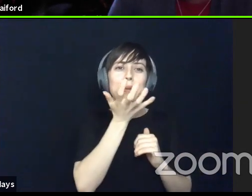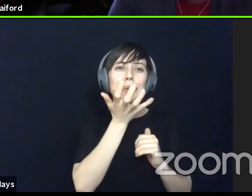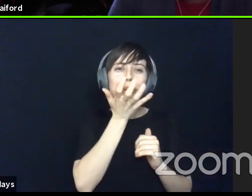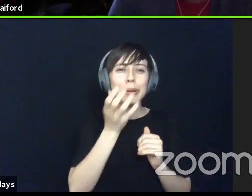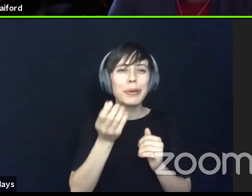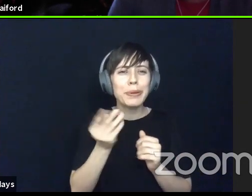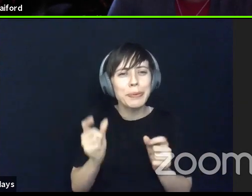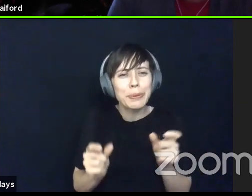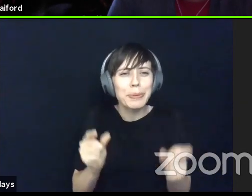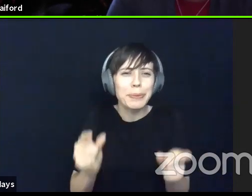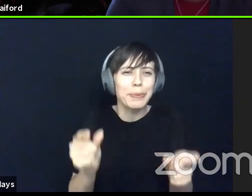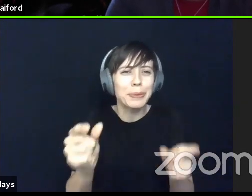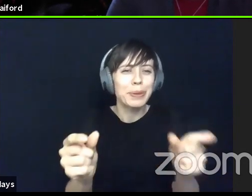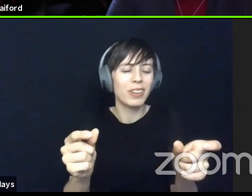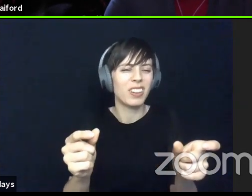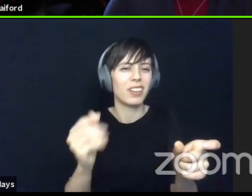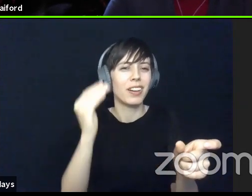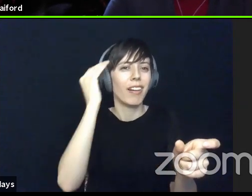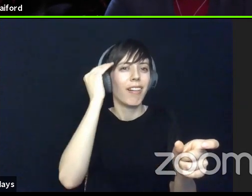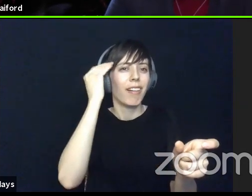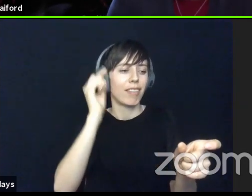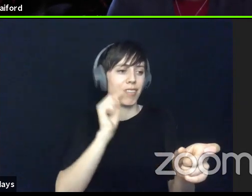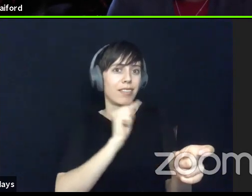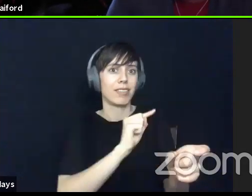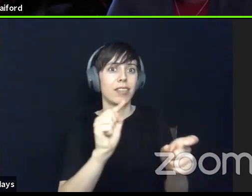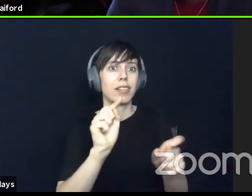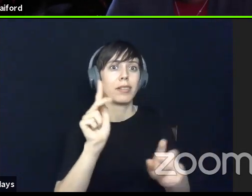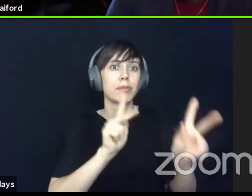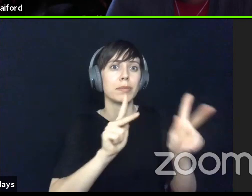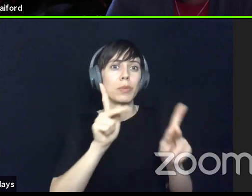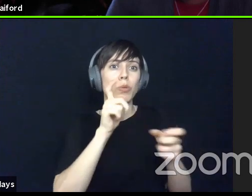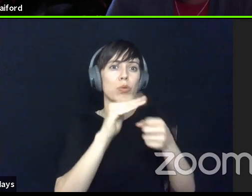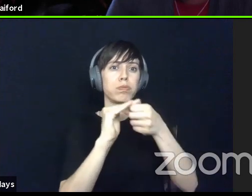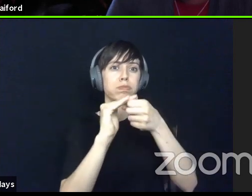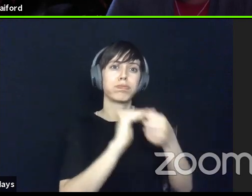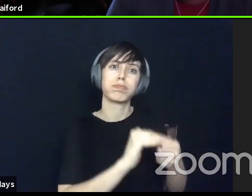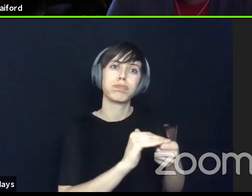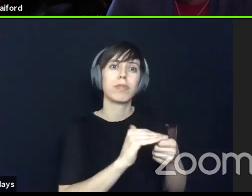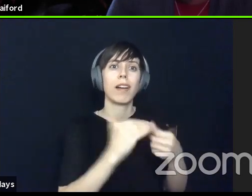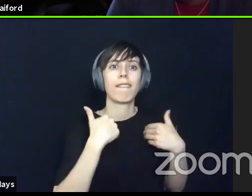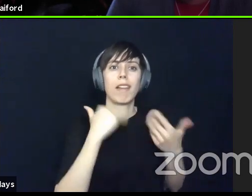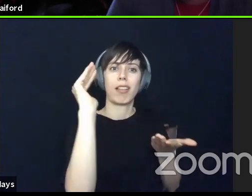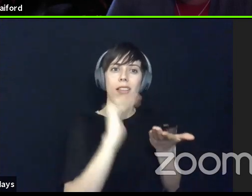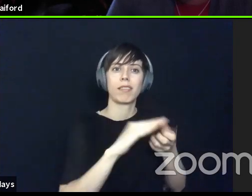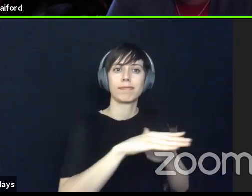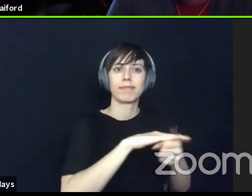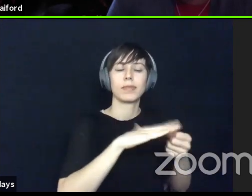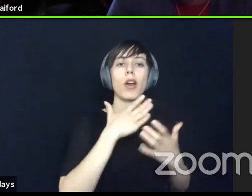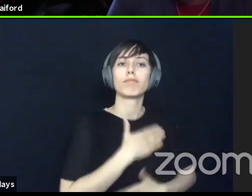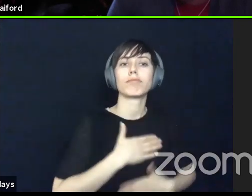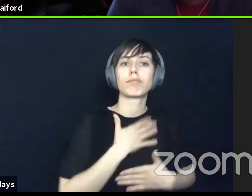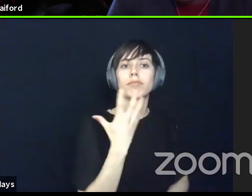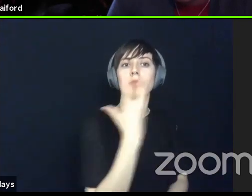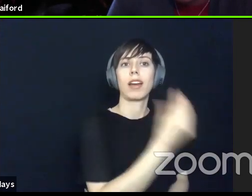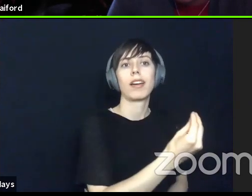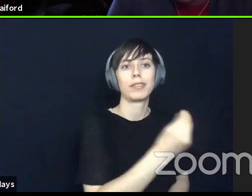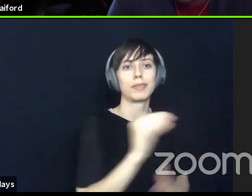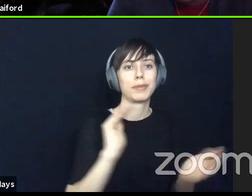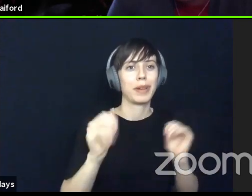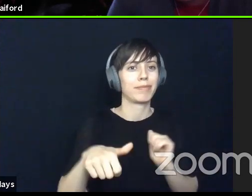people that have been, pushed onto the margins, right? And so I was thinking about that even more because of the